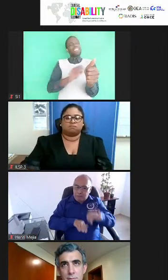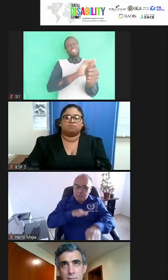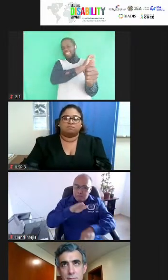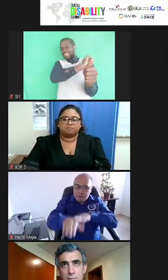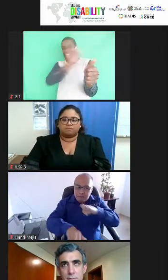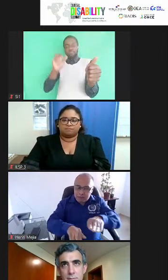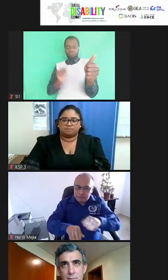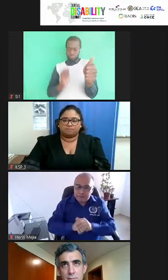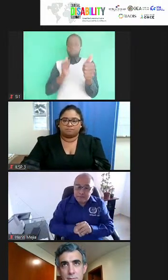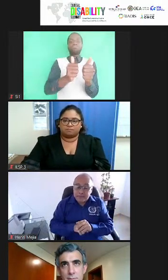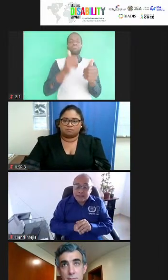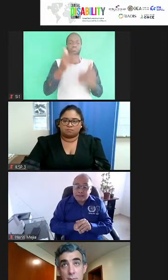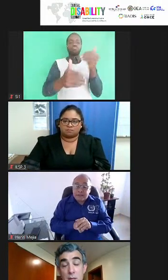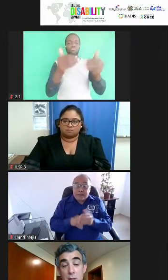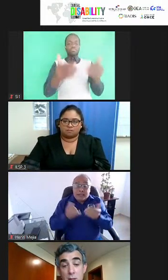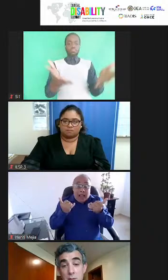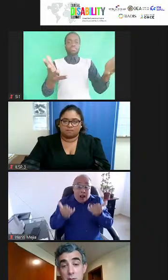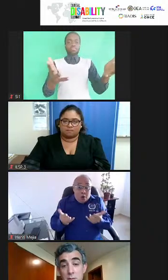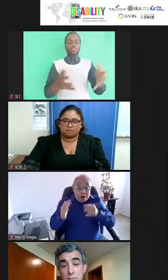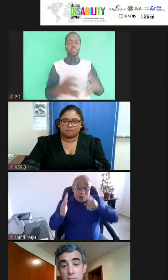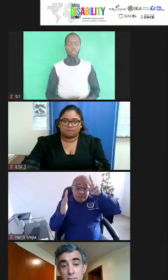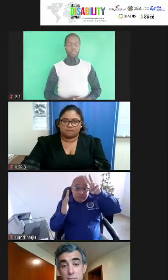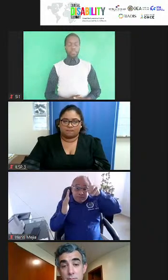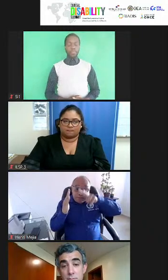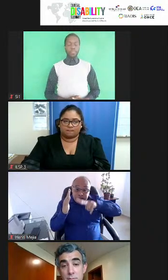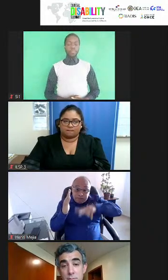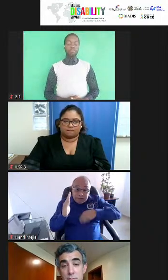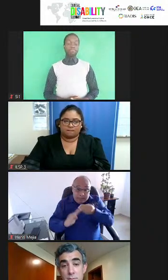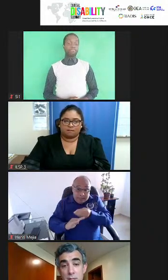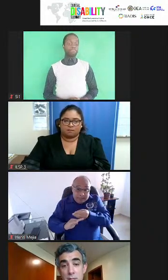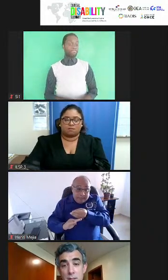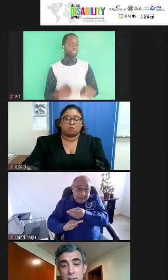no one left behind